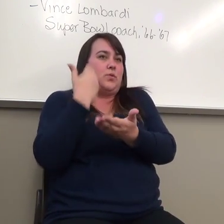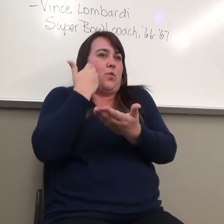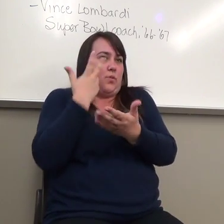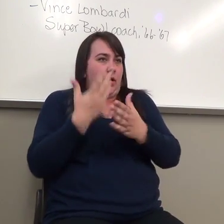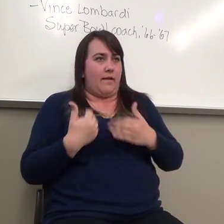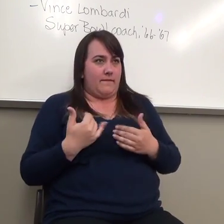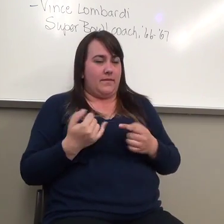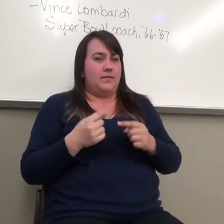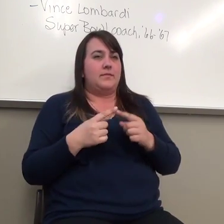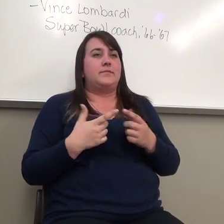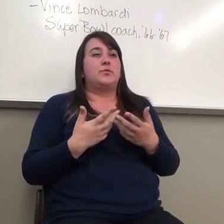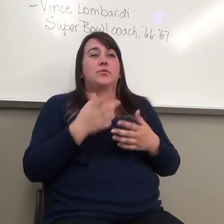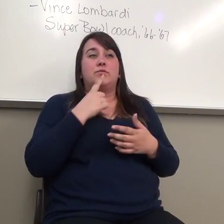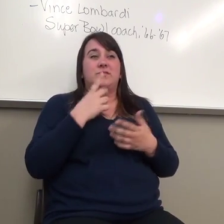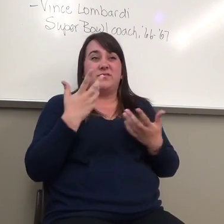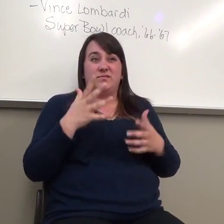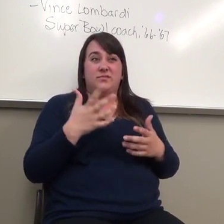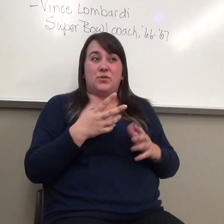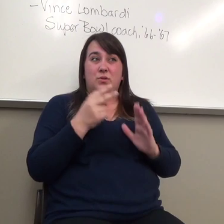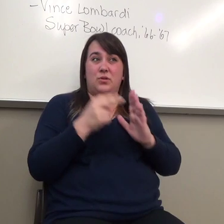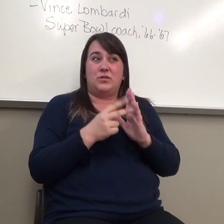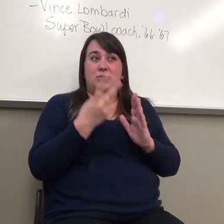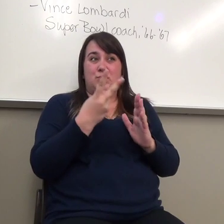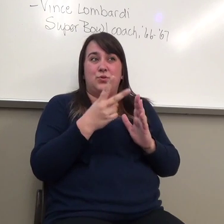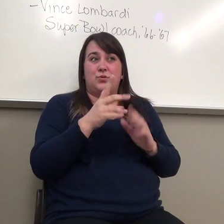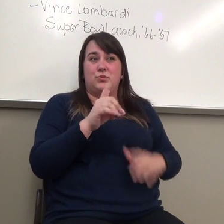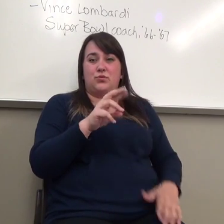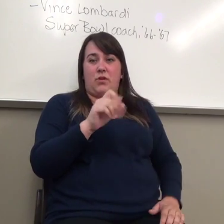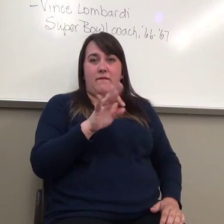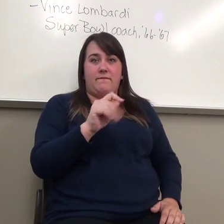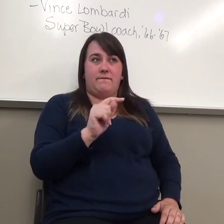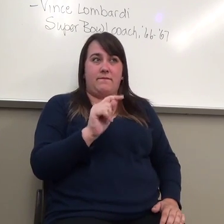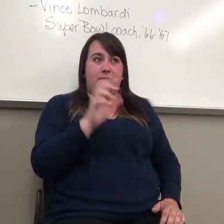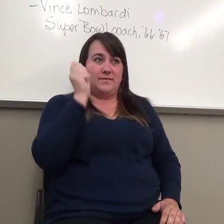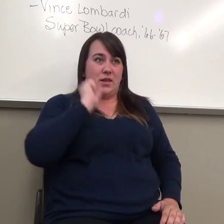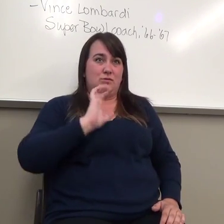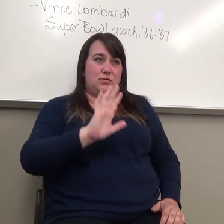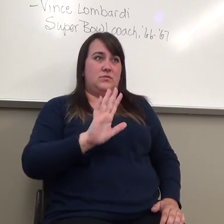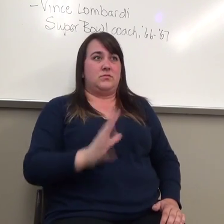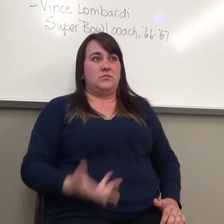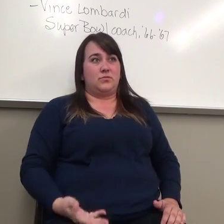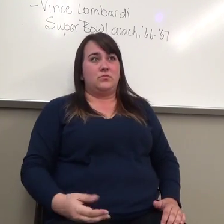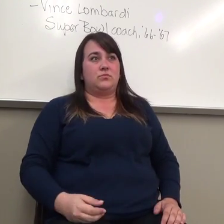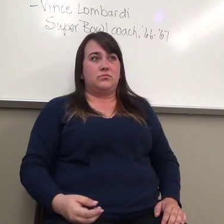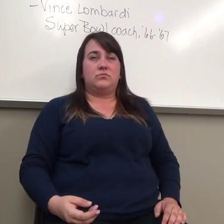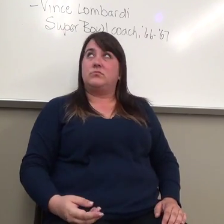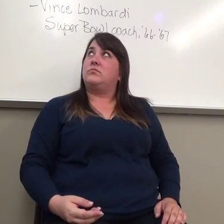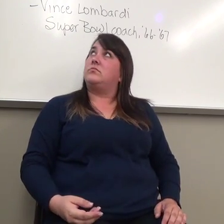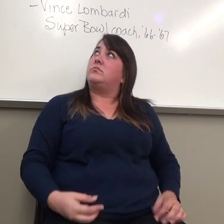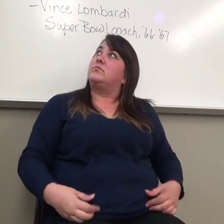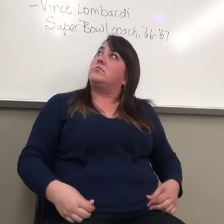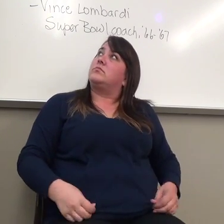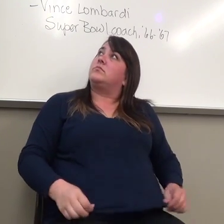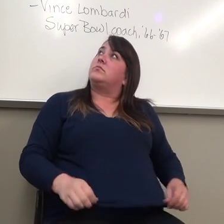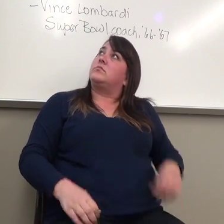actually looked at 2 drafts of hers. So this is where I sent them back, feedback files. Okay. And